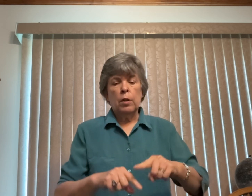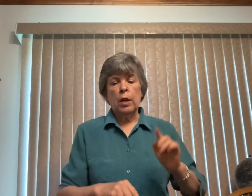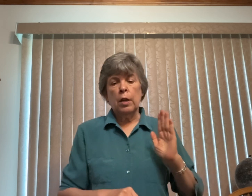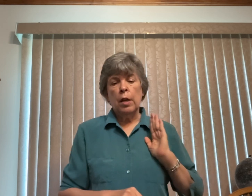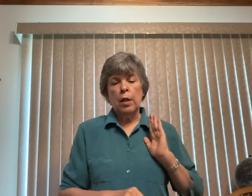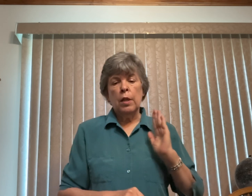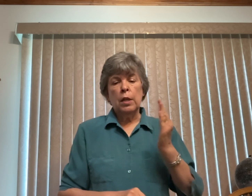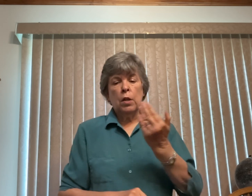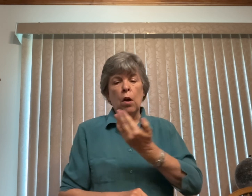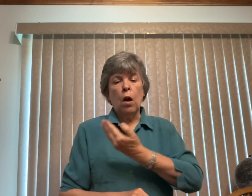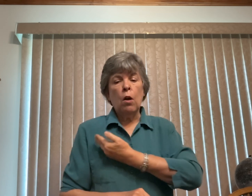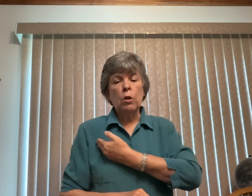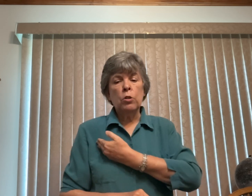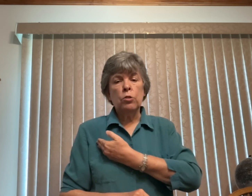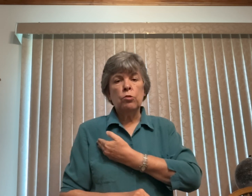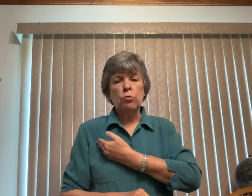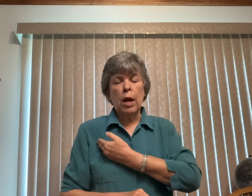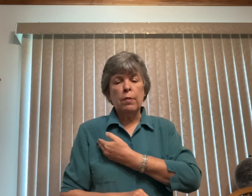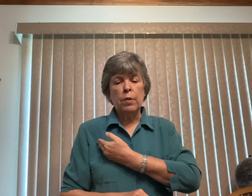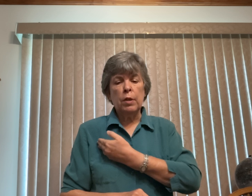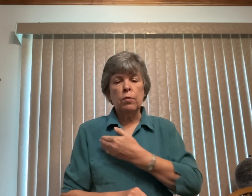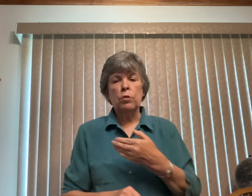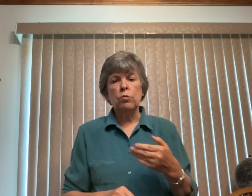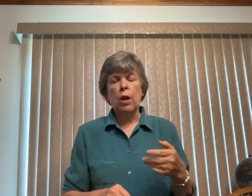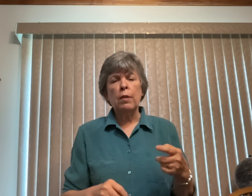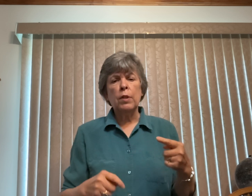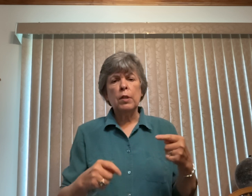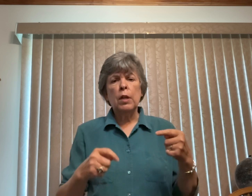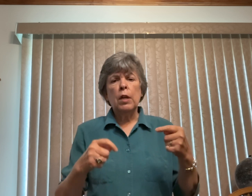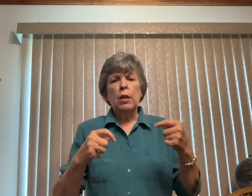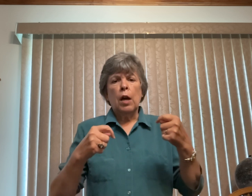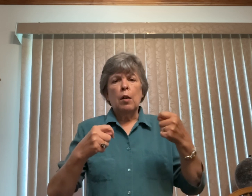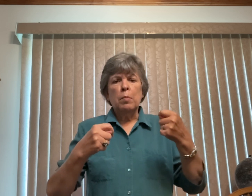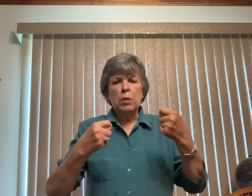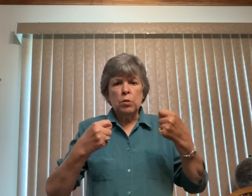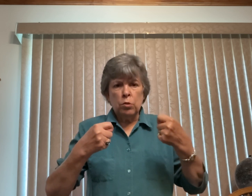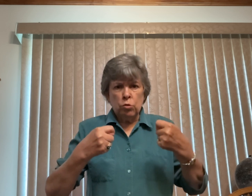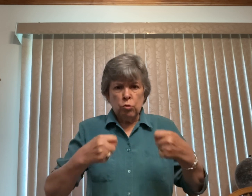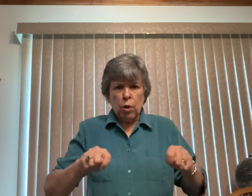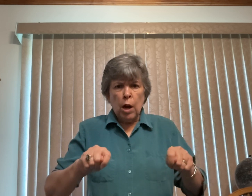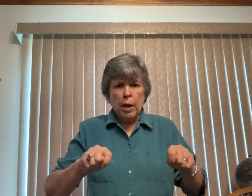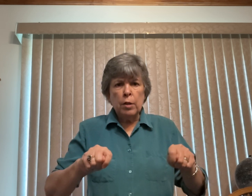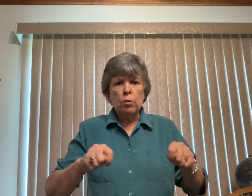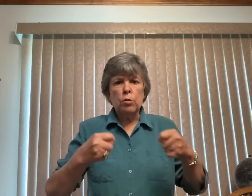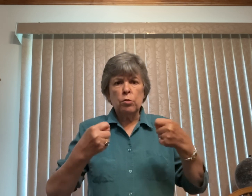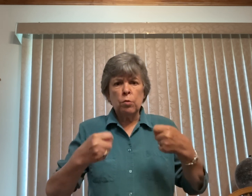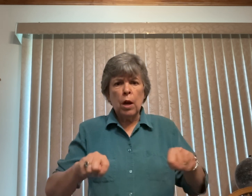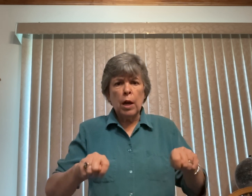Okay, then our striving, for striving, this is try or strive.